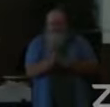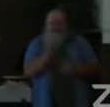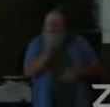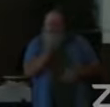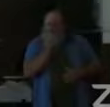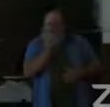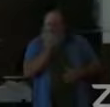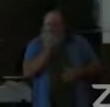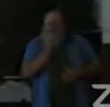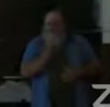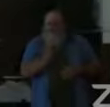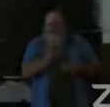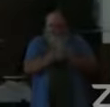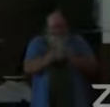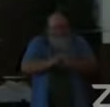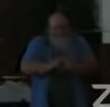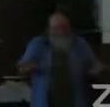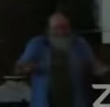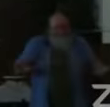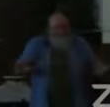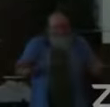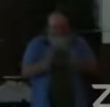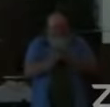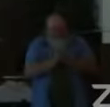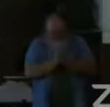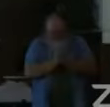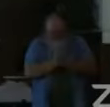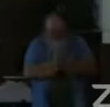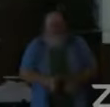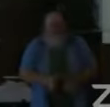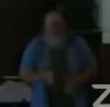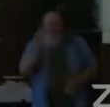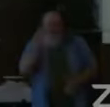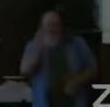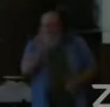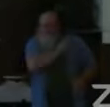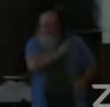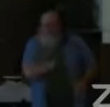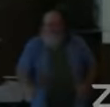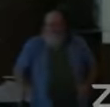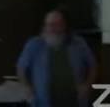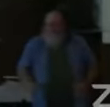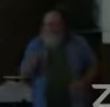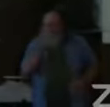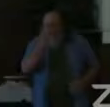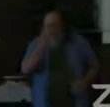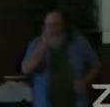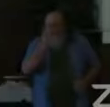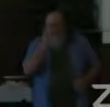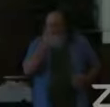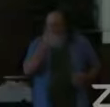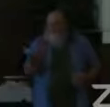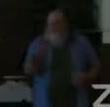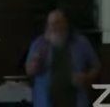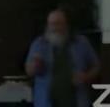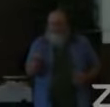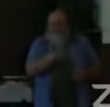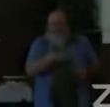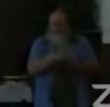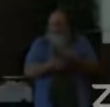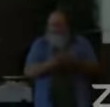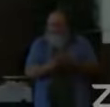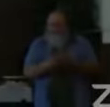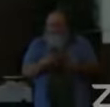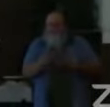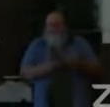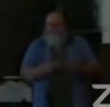reconciliation. Let's bow our hearts in prayer. Lord, as we look at your word today, I pray you would speak to every person, Lord, listening today. For